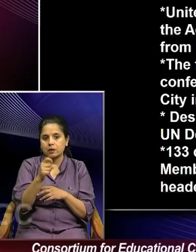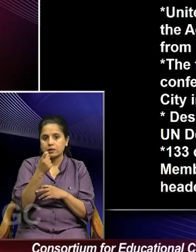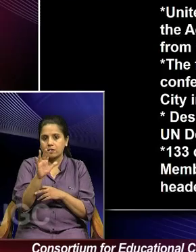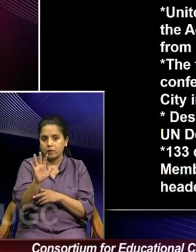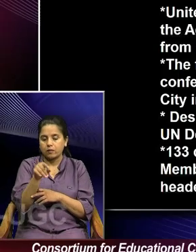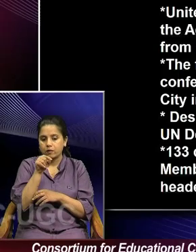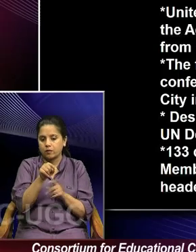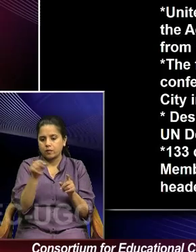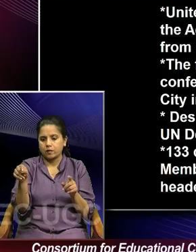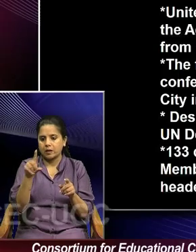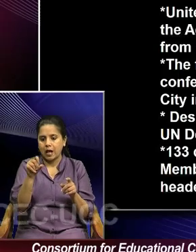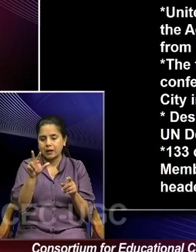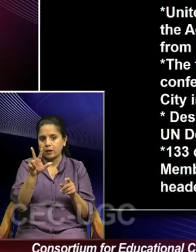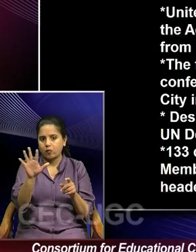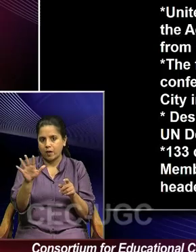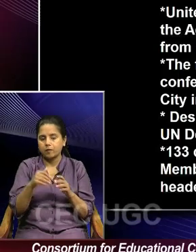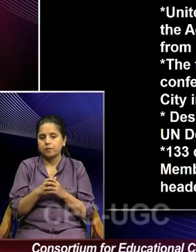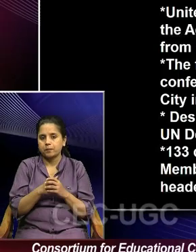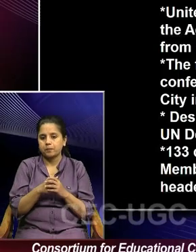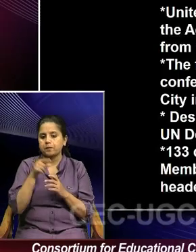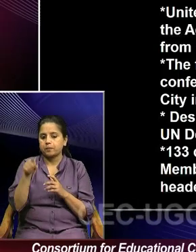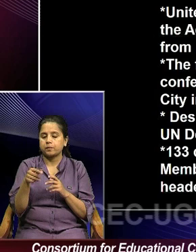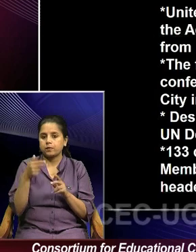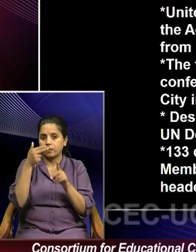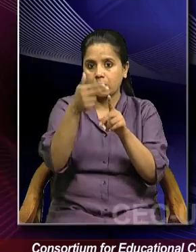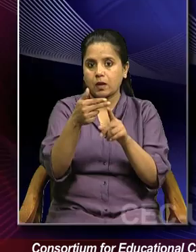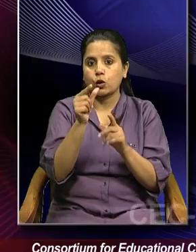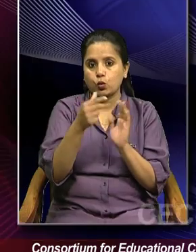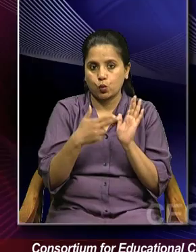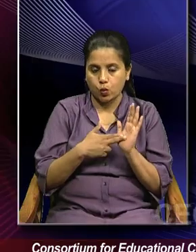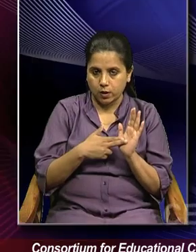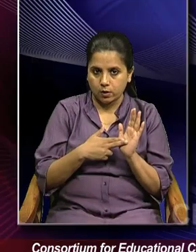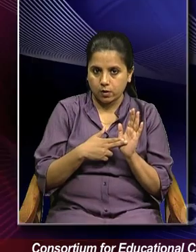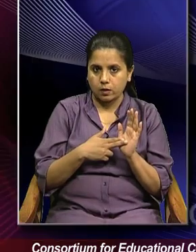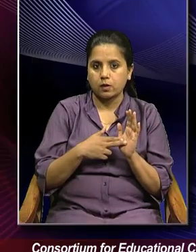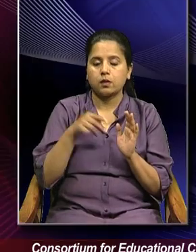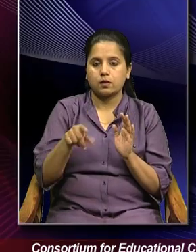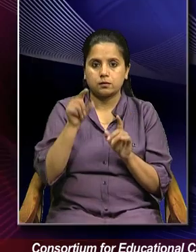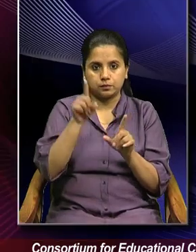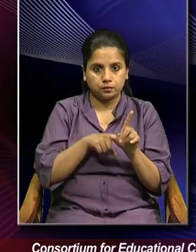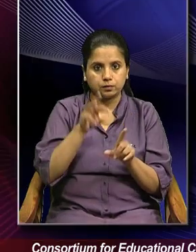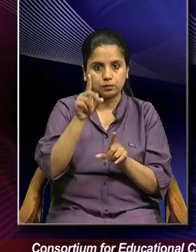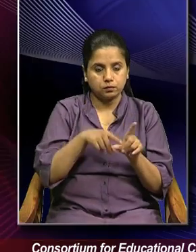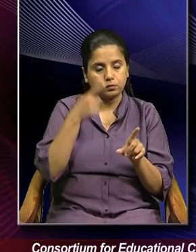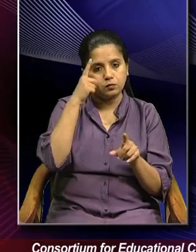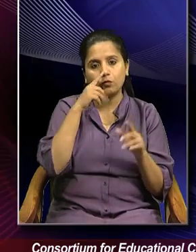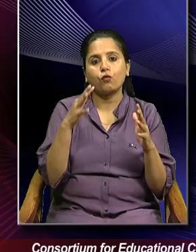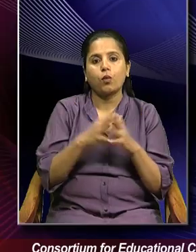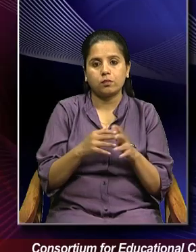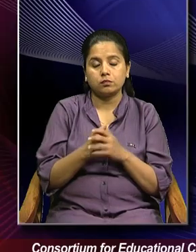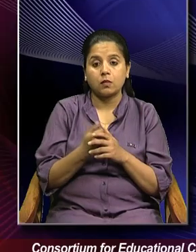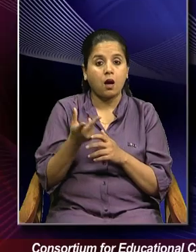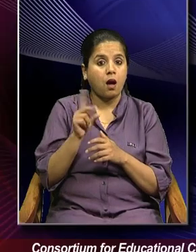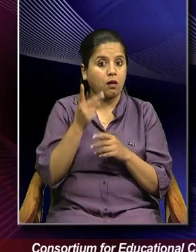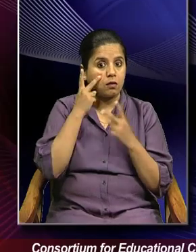1975 to 1985 as the UN Decade for Women. Now, again,